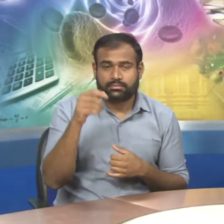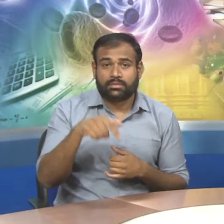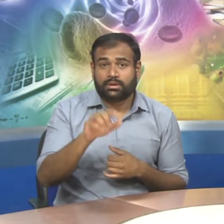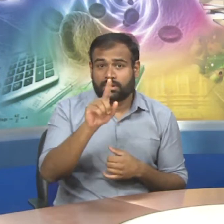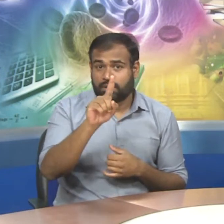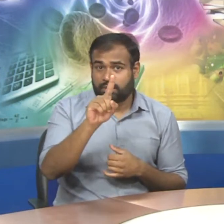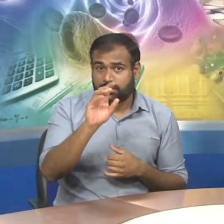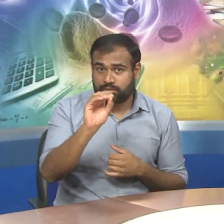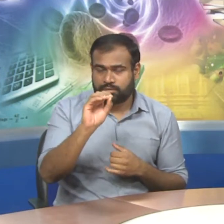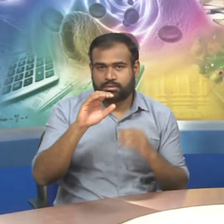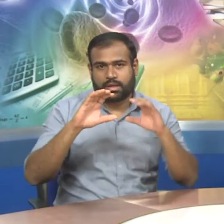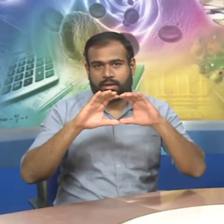code 230